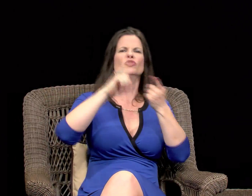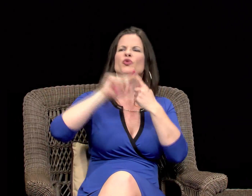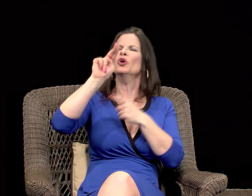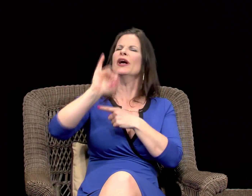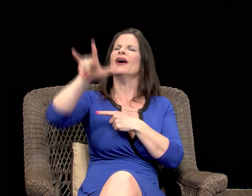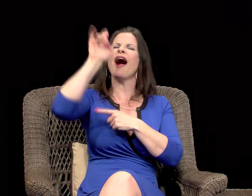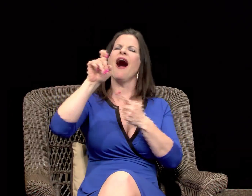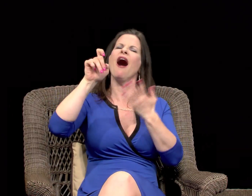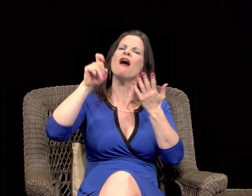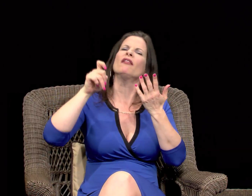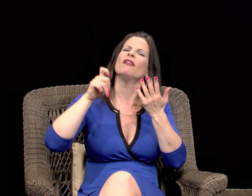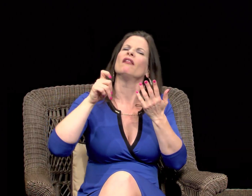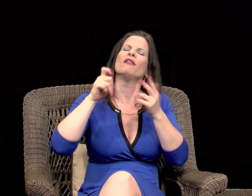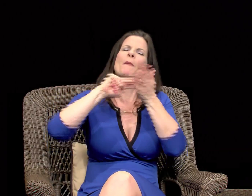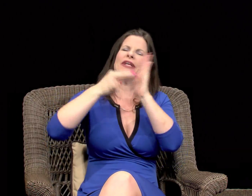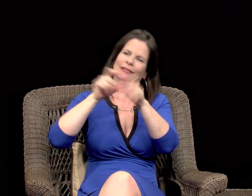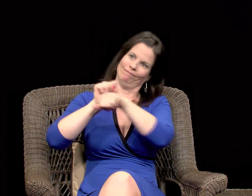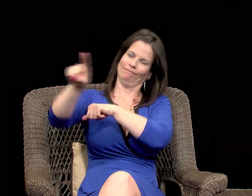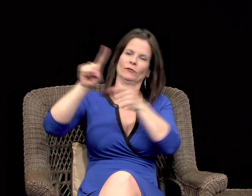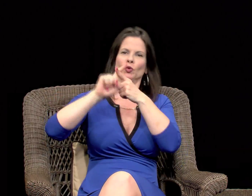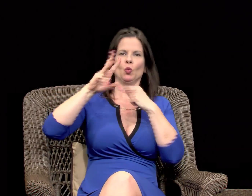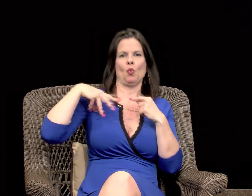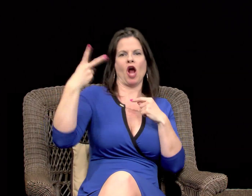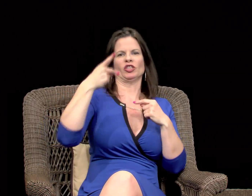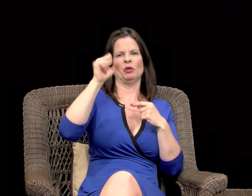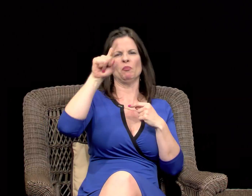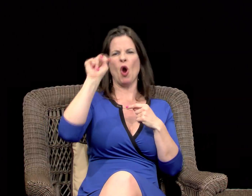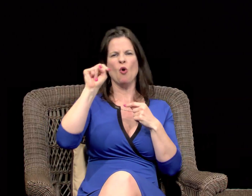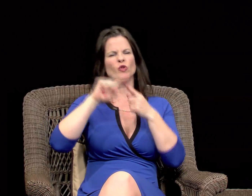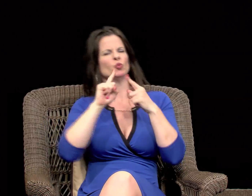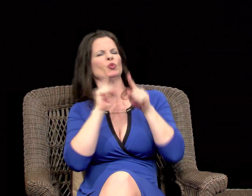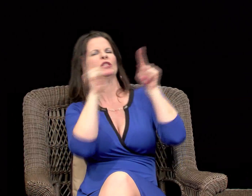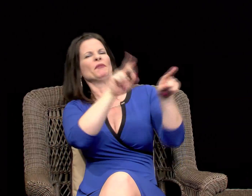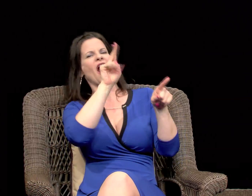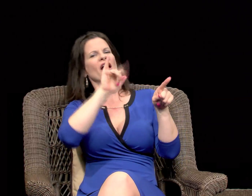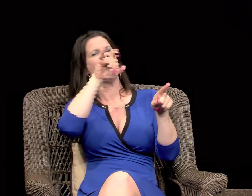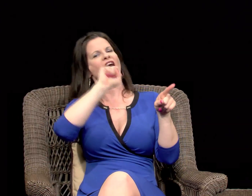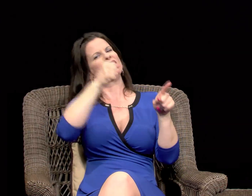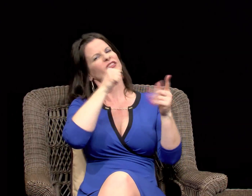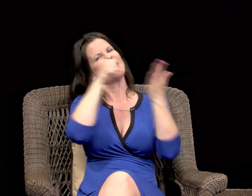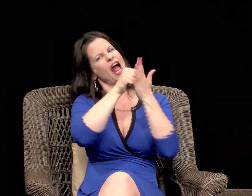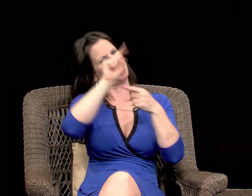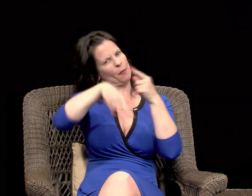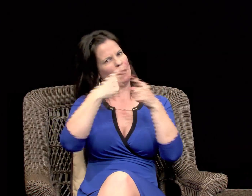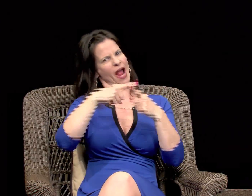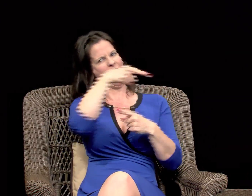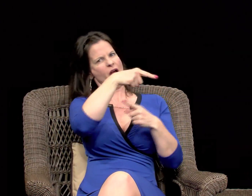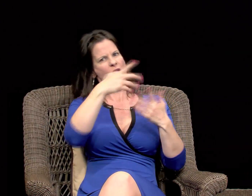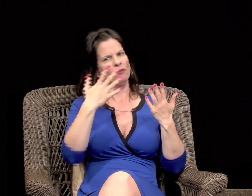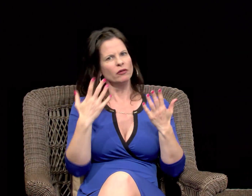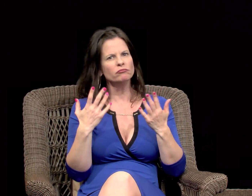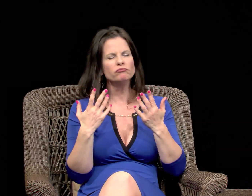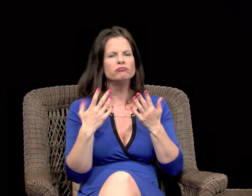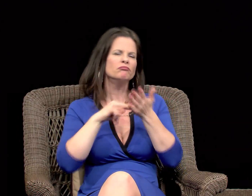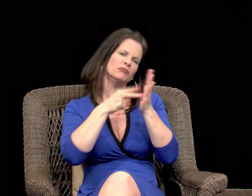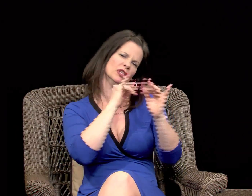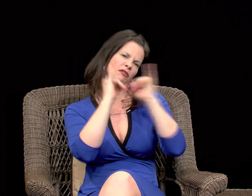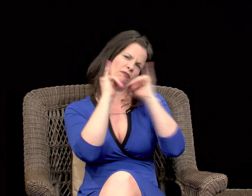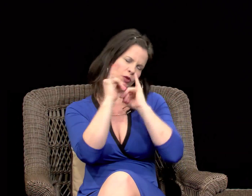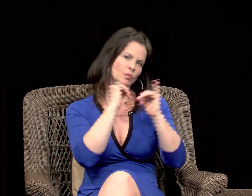Sugar, fired off an email in response to a Washington Post letter about